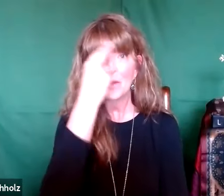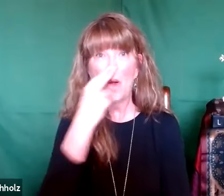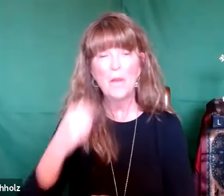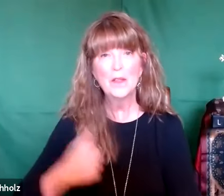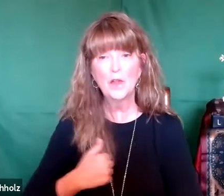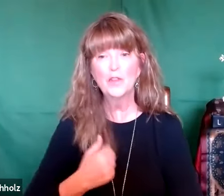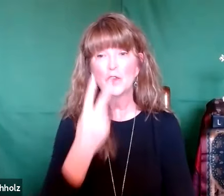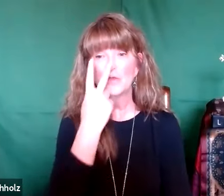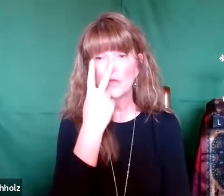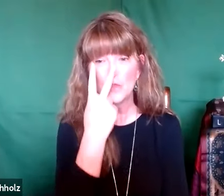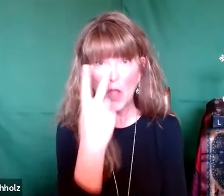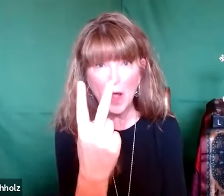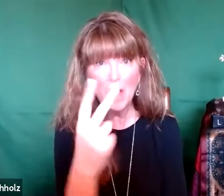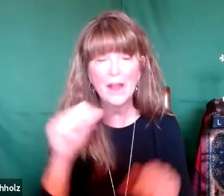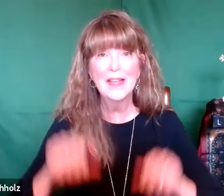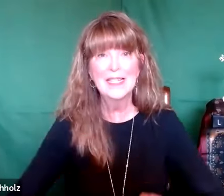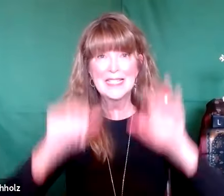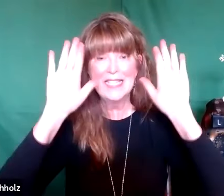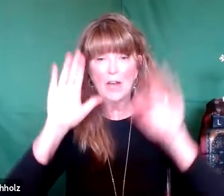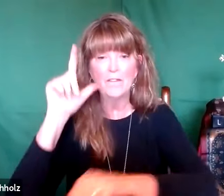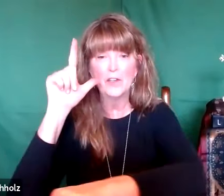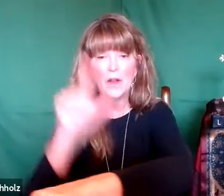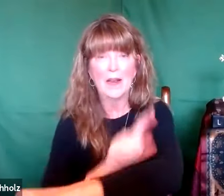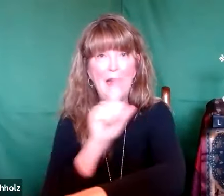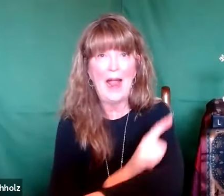Everyone could see that. And the Roman soldier very publicly